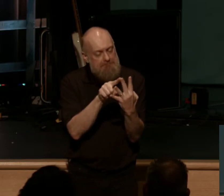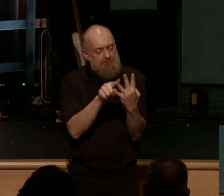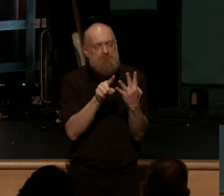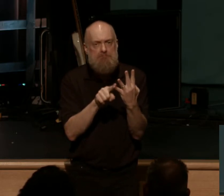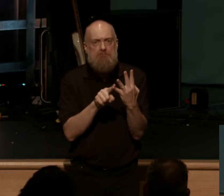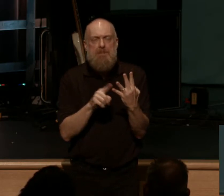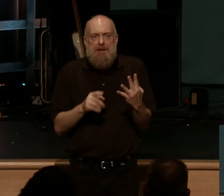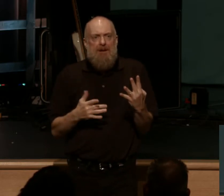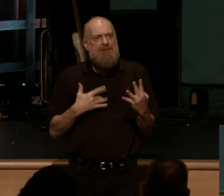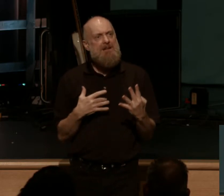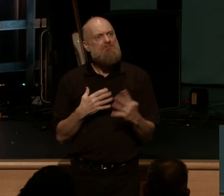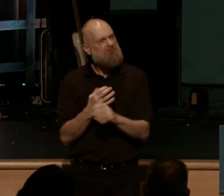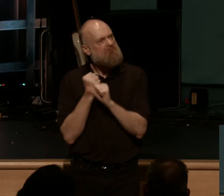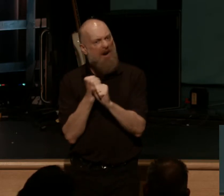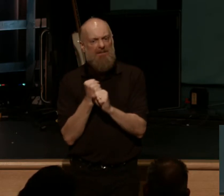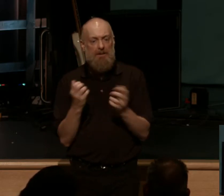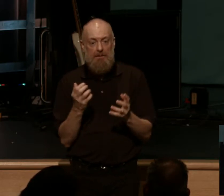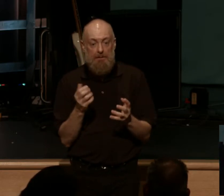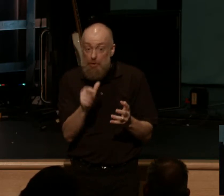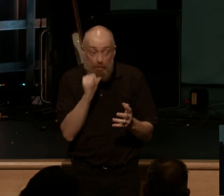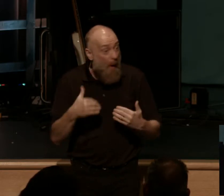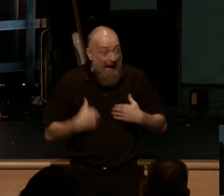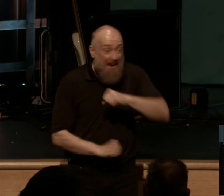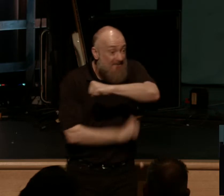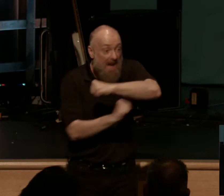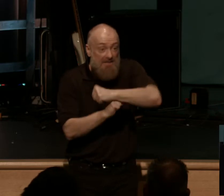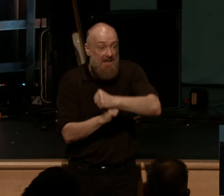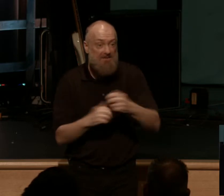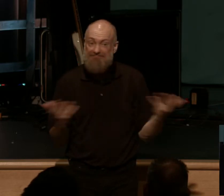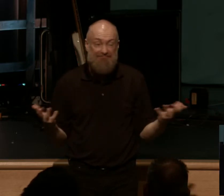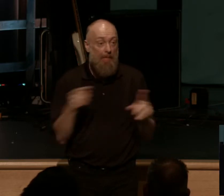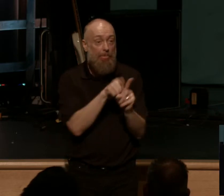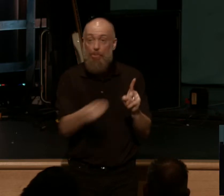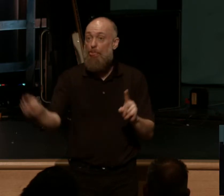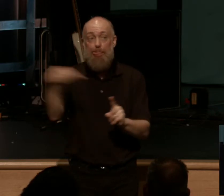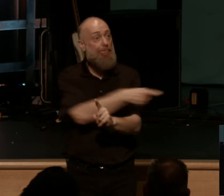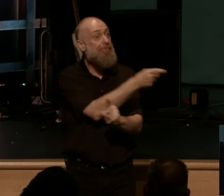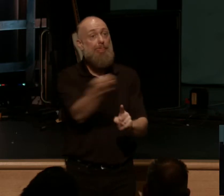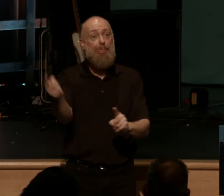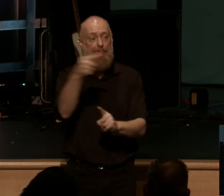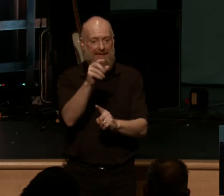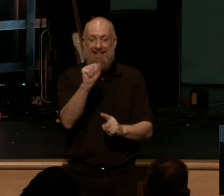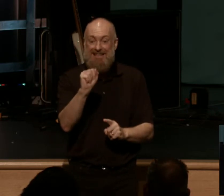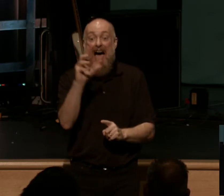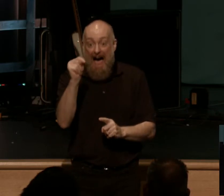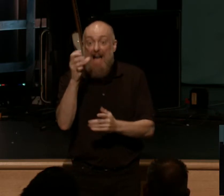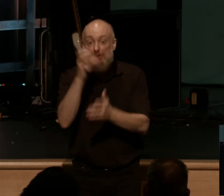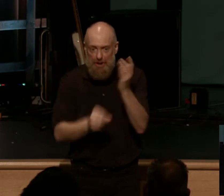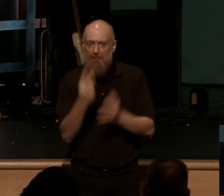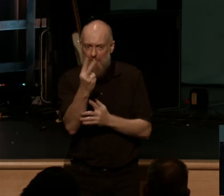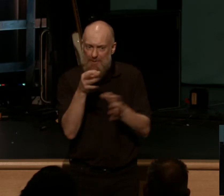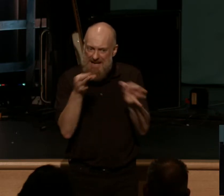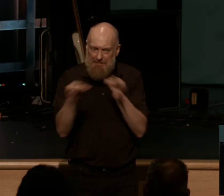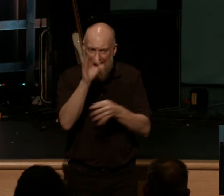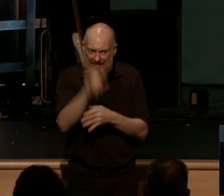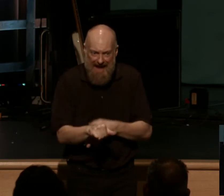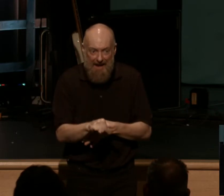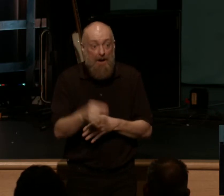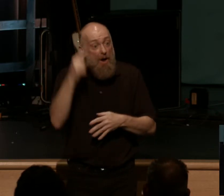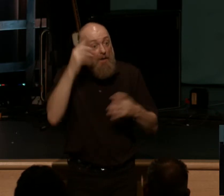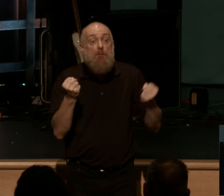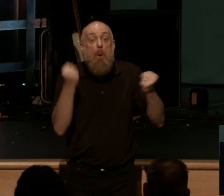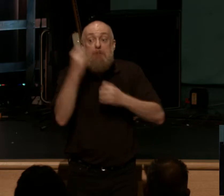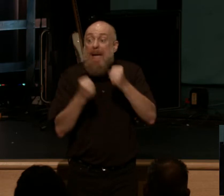as a church, we won't get very far. And that's when we come to Acts chapter 2. That's what's being laid out for us. I've said for so many